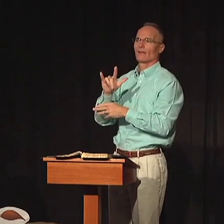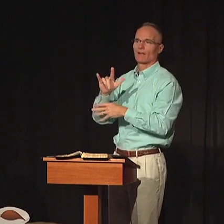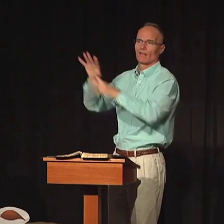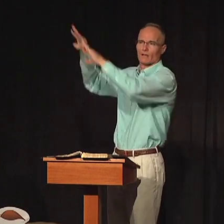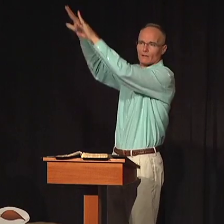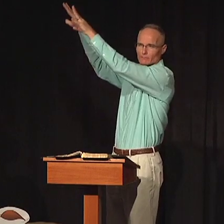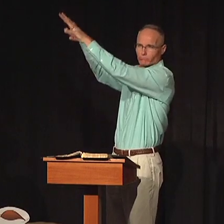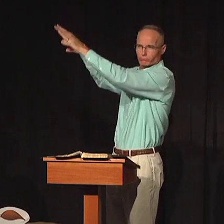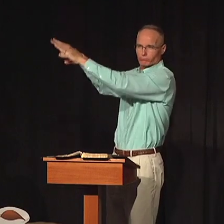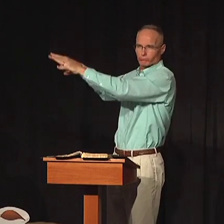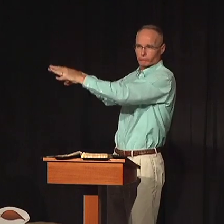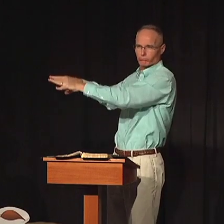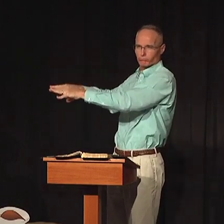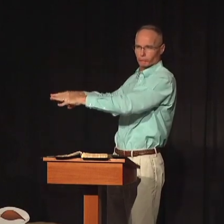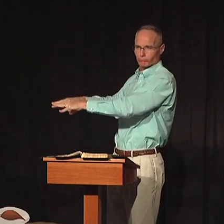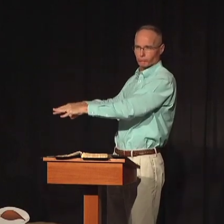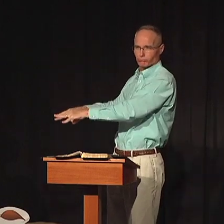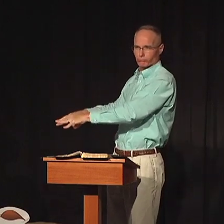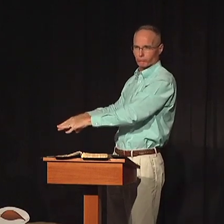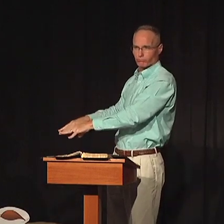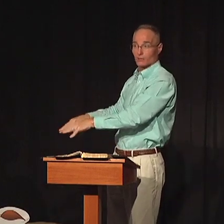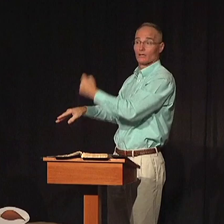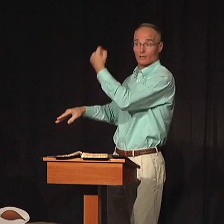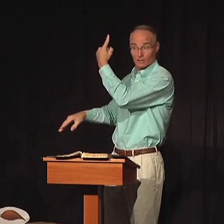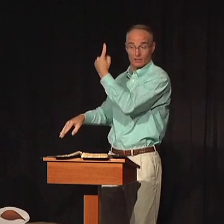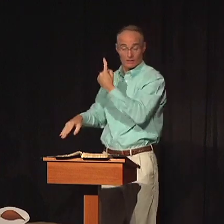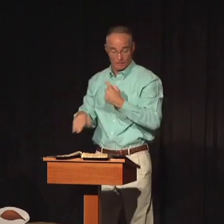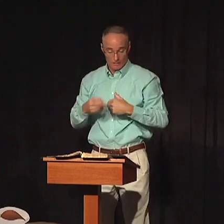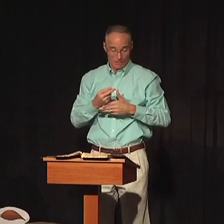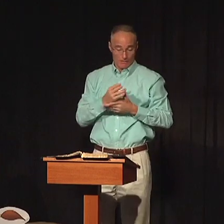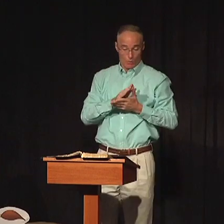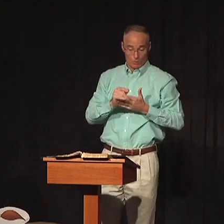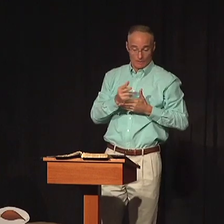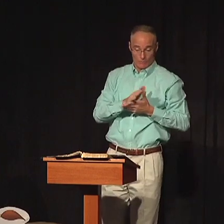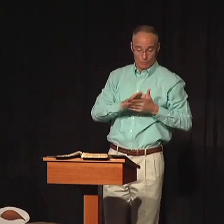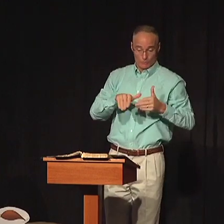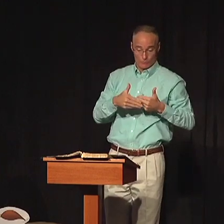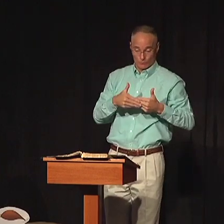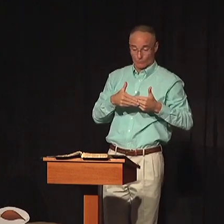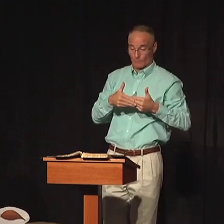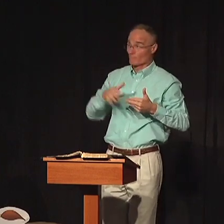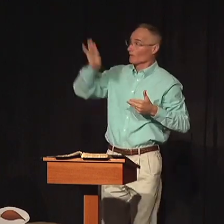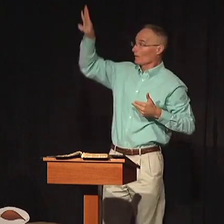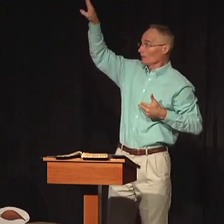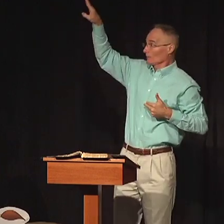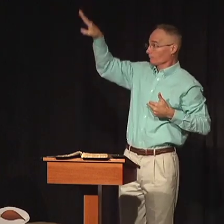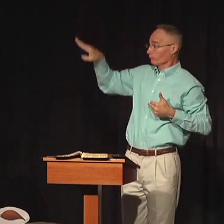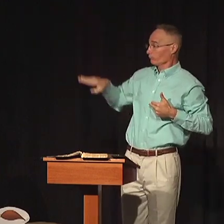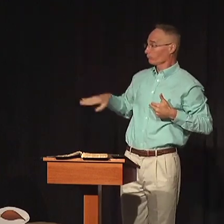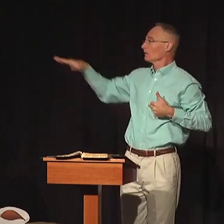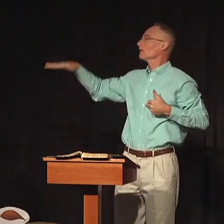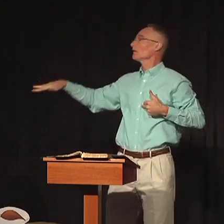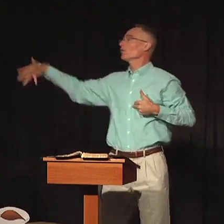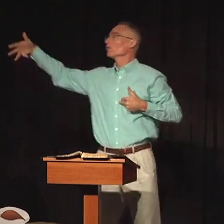The Bible called it a veil, a big curtain. The Holy of Holies rooms had that